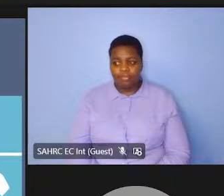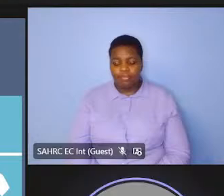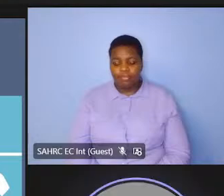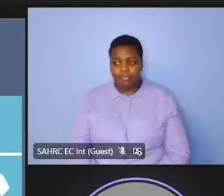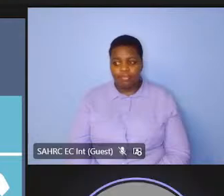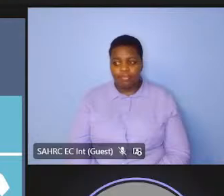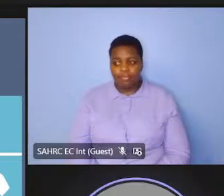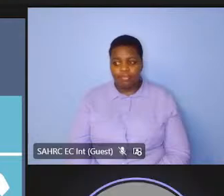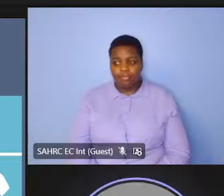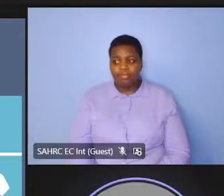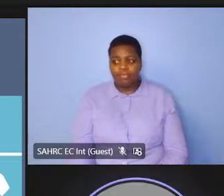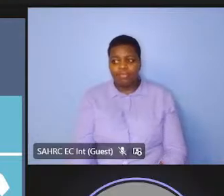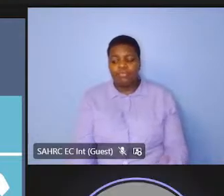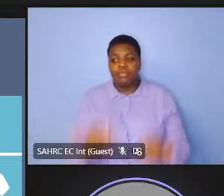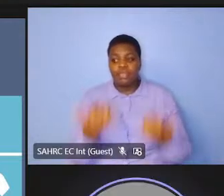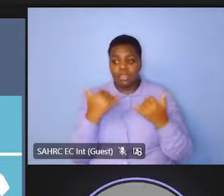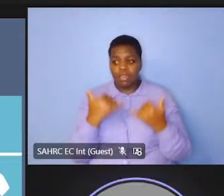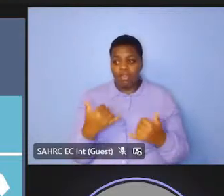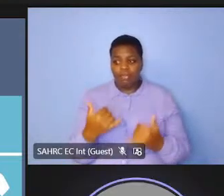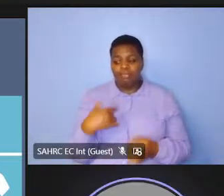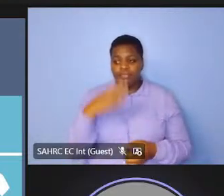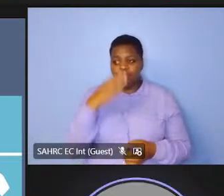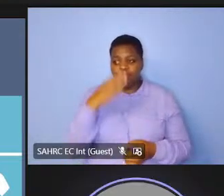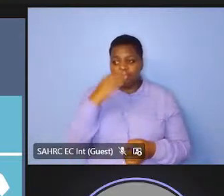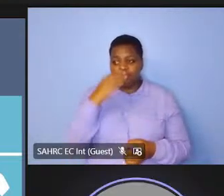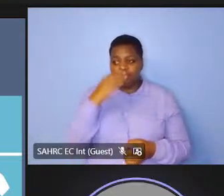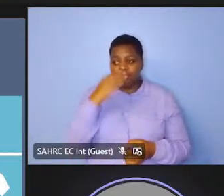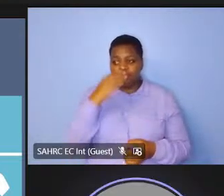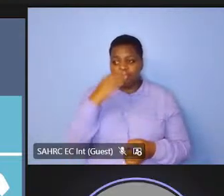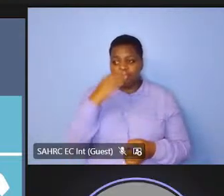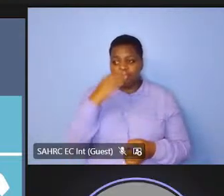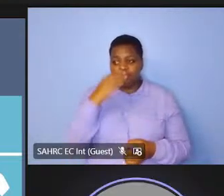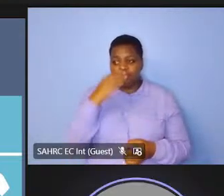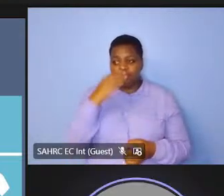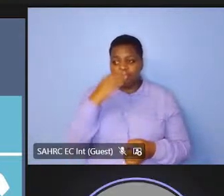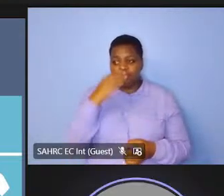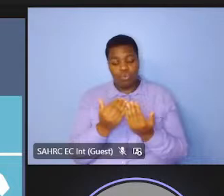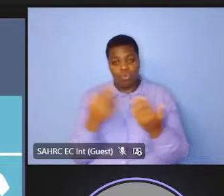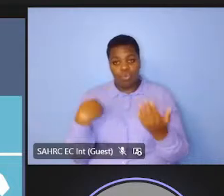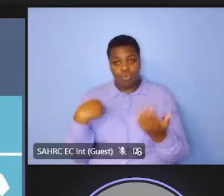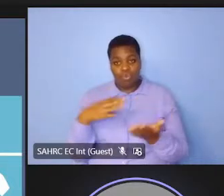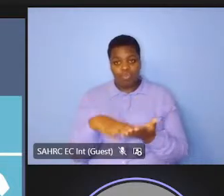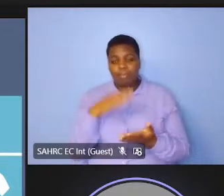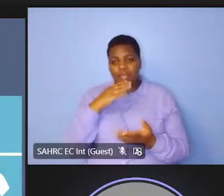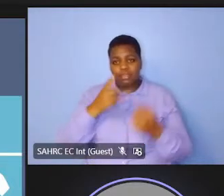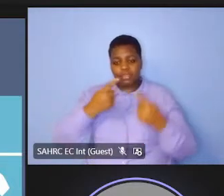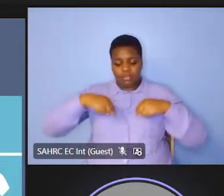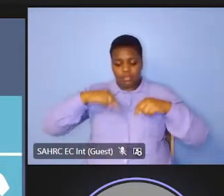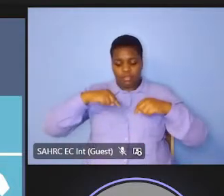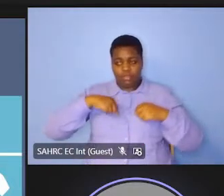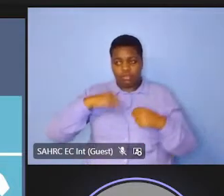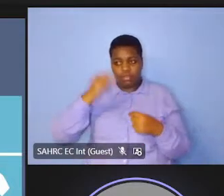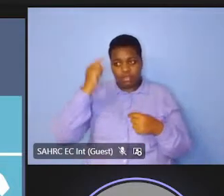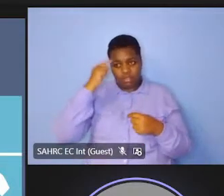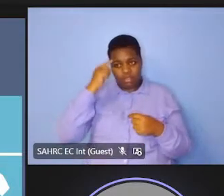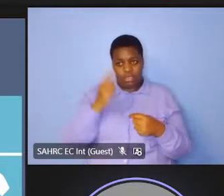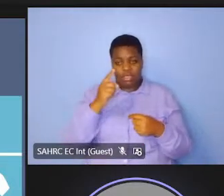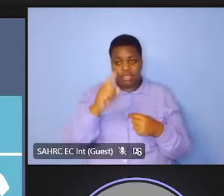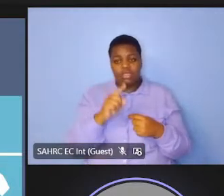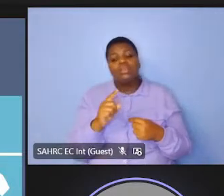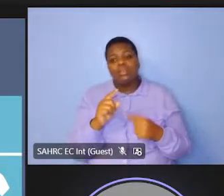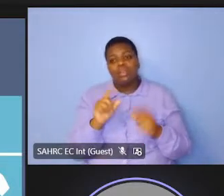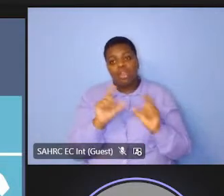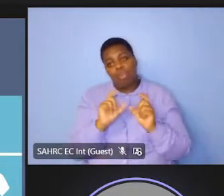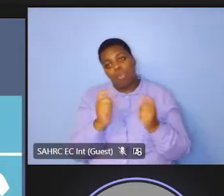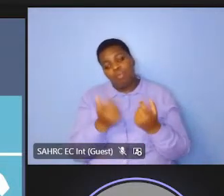I'm now going to go through the national guidelines on school uniform and what stands out for us, which we think the Commission should look